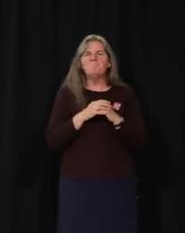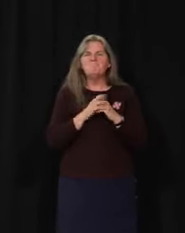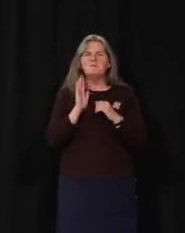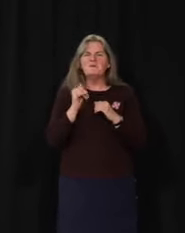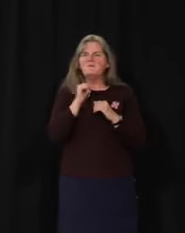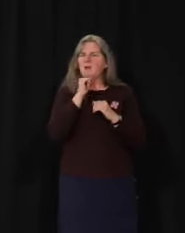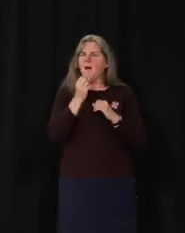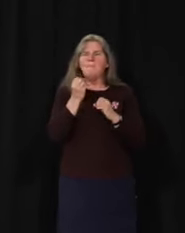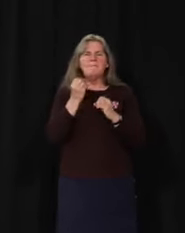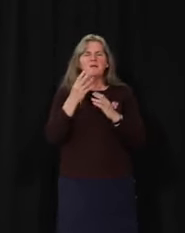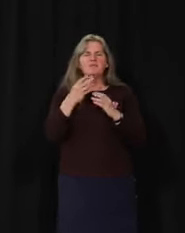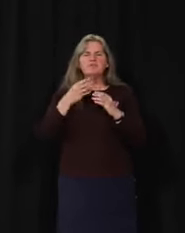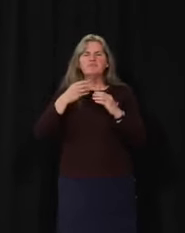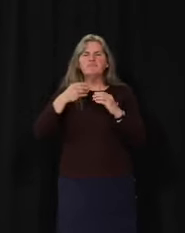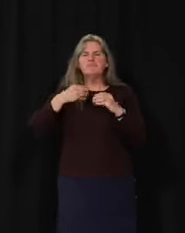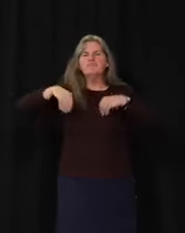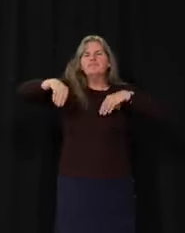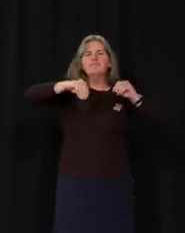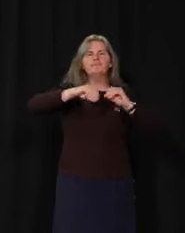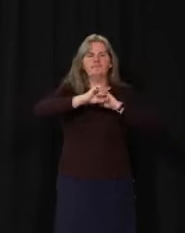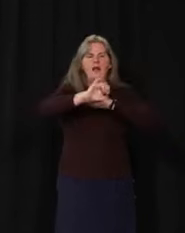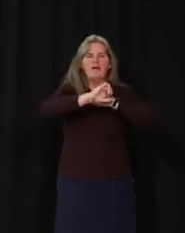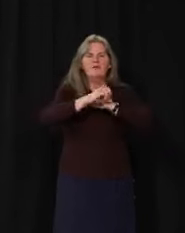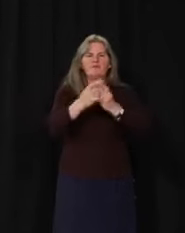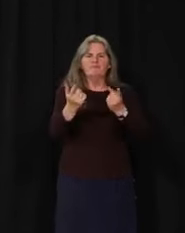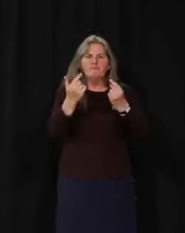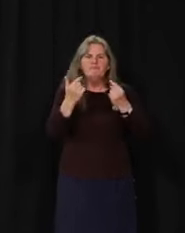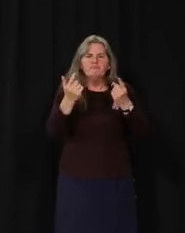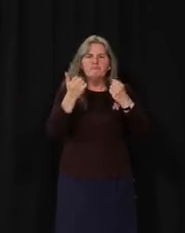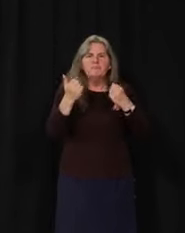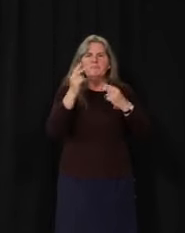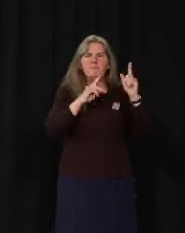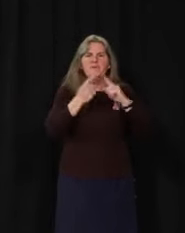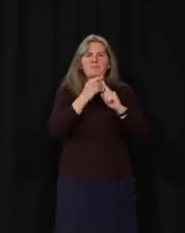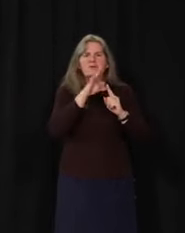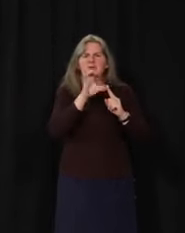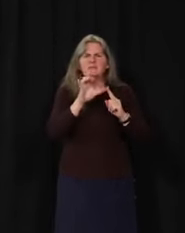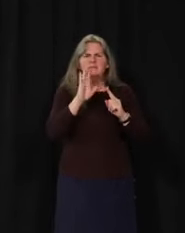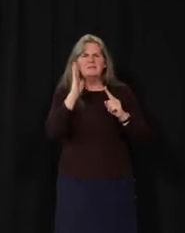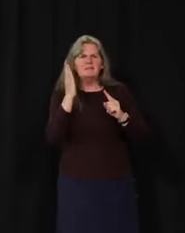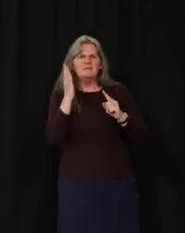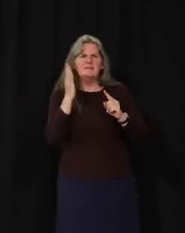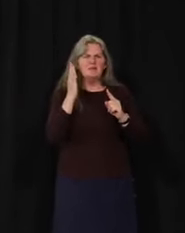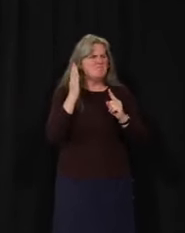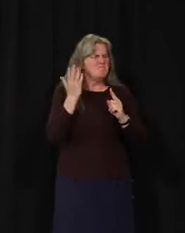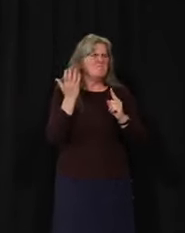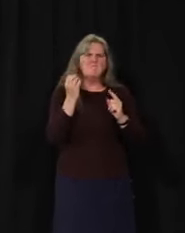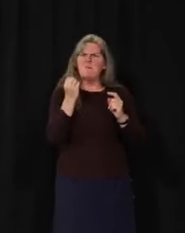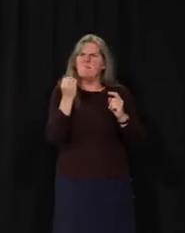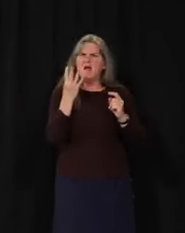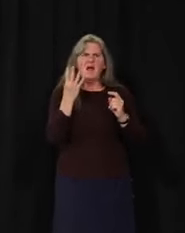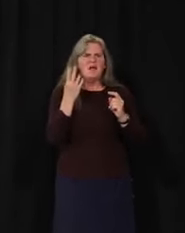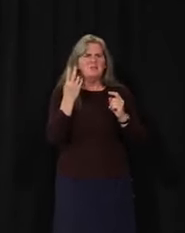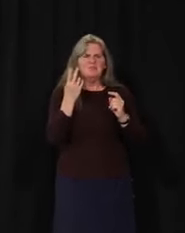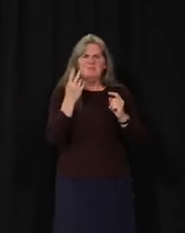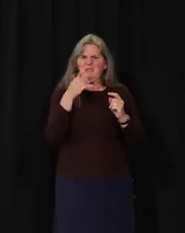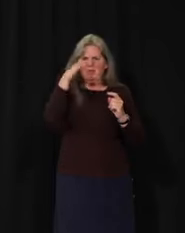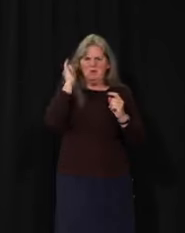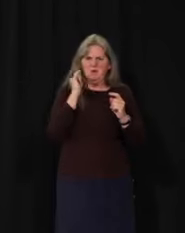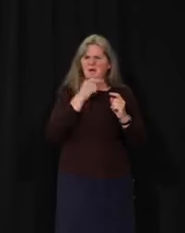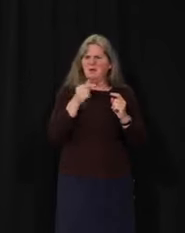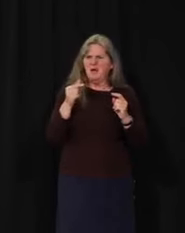marketing or publicity made to attract residents from BC. It's been a complaint. We see on even the government website that